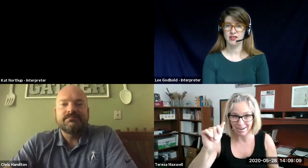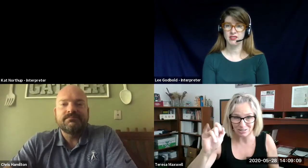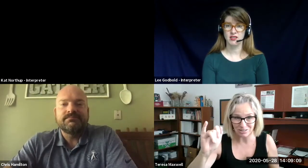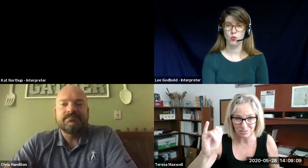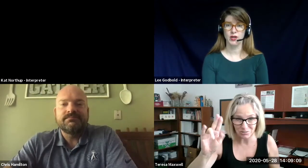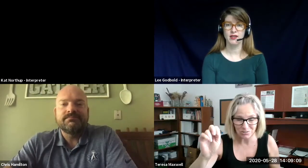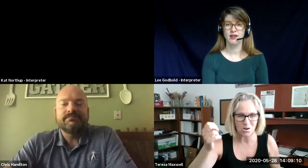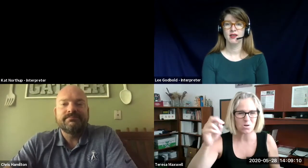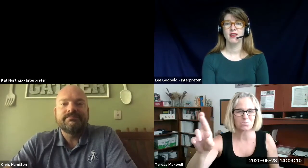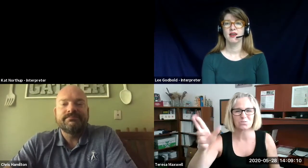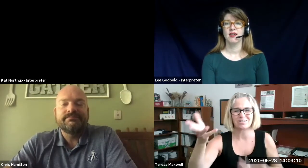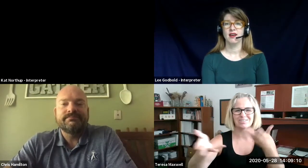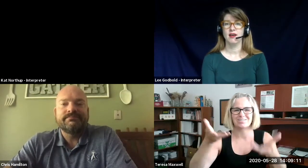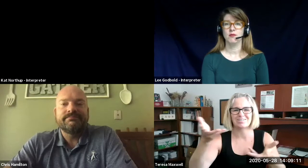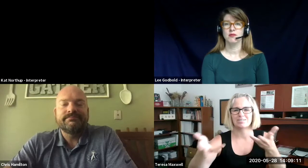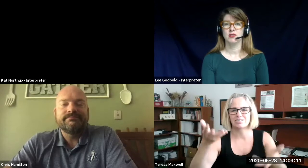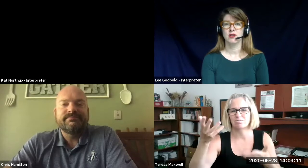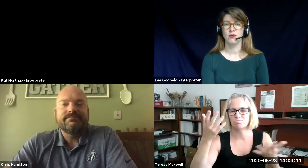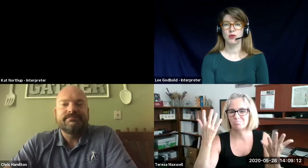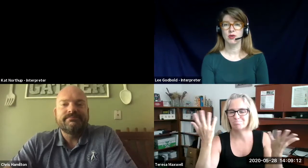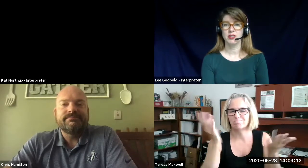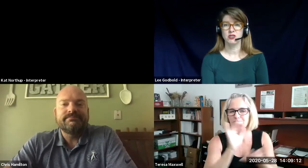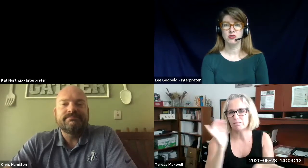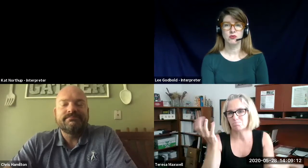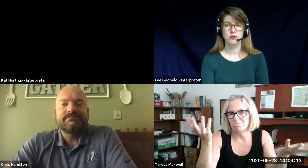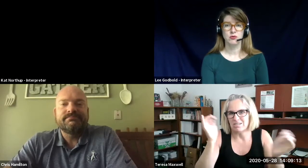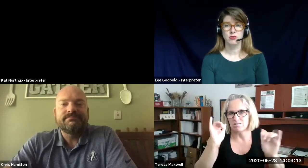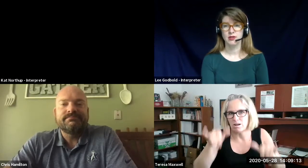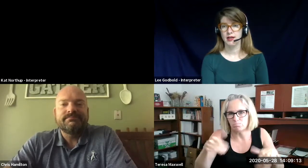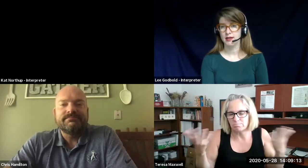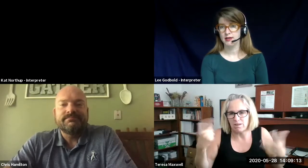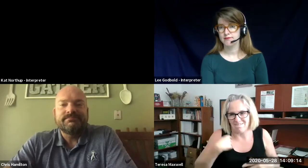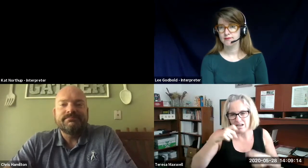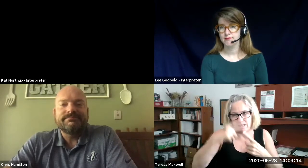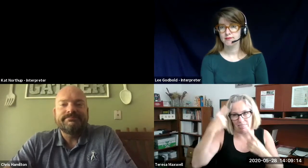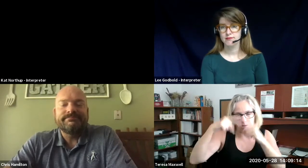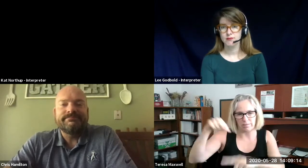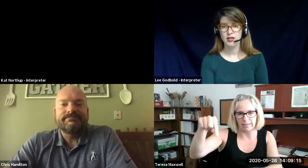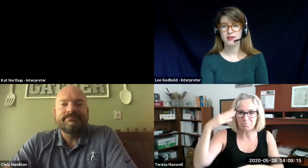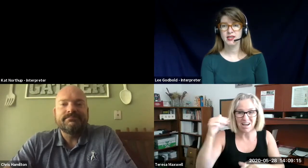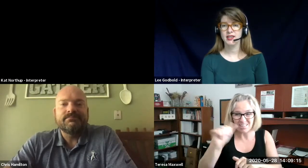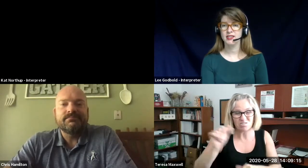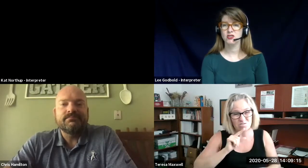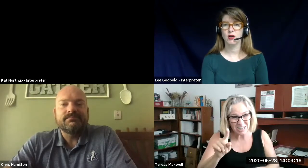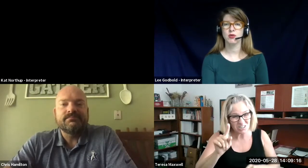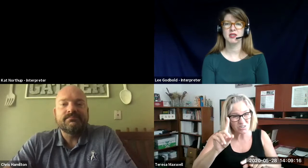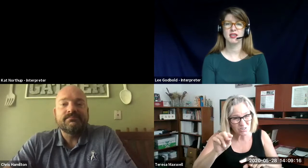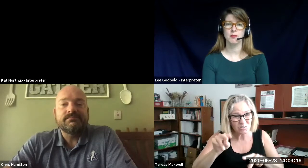athletes and when. Are we wanting to wait on that? I want to be thinking about